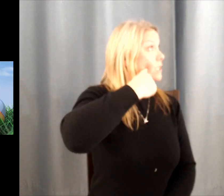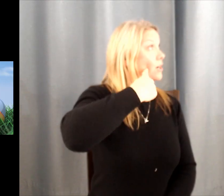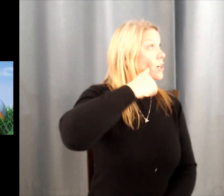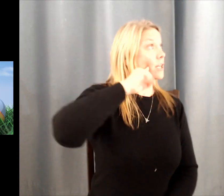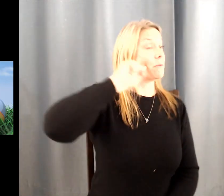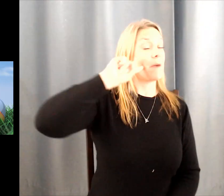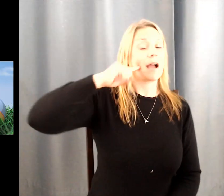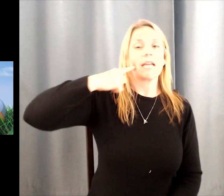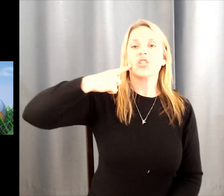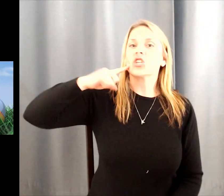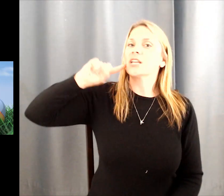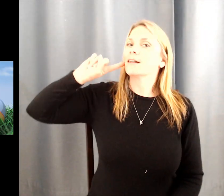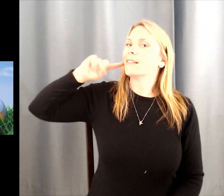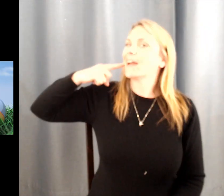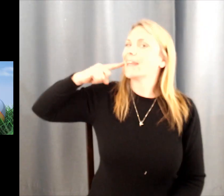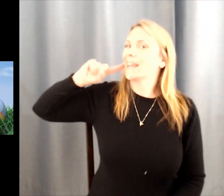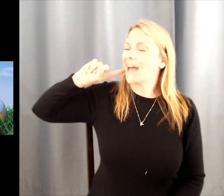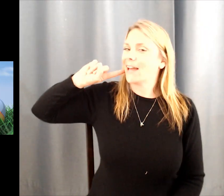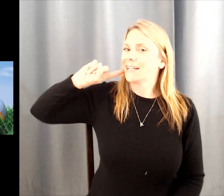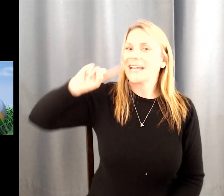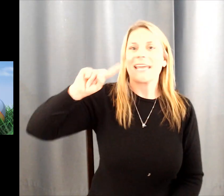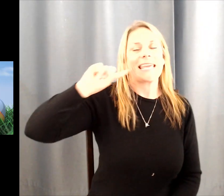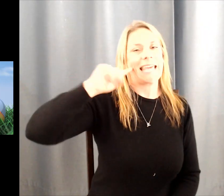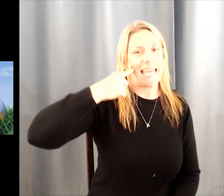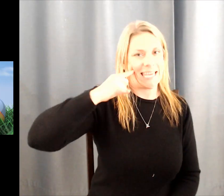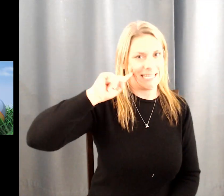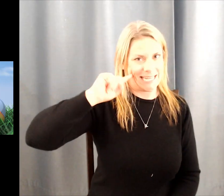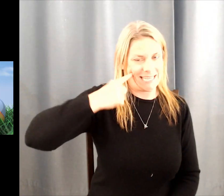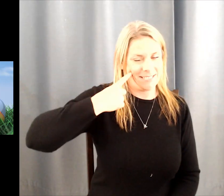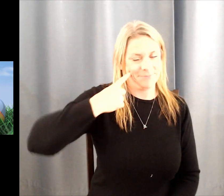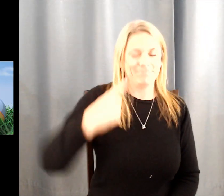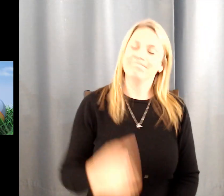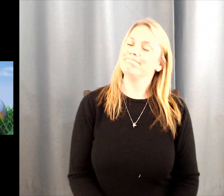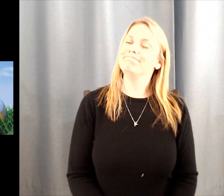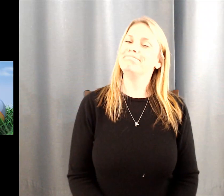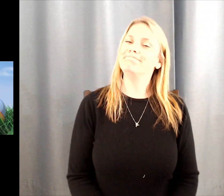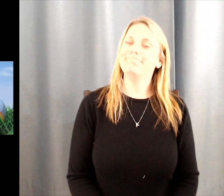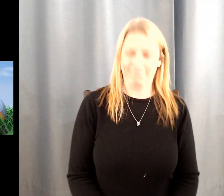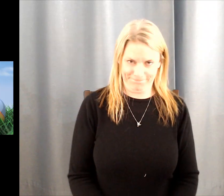on my cheek like that. Candy. Mm-hmm.